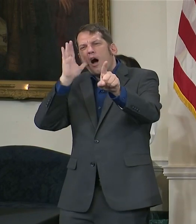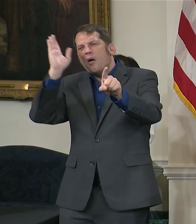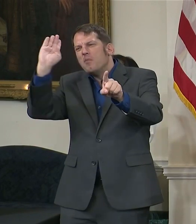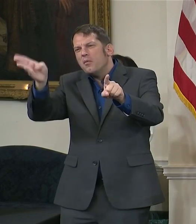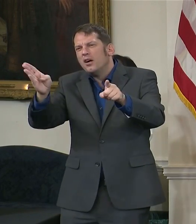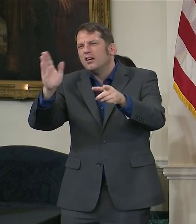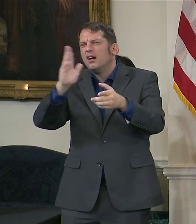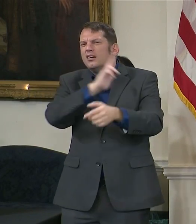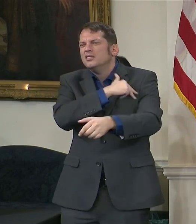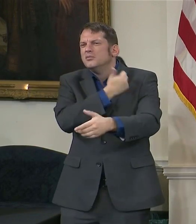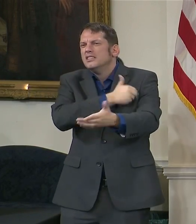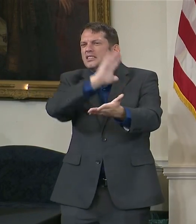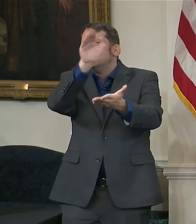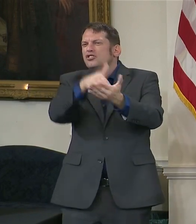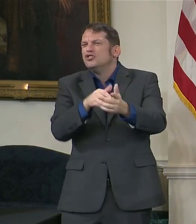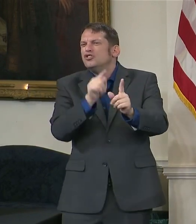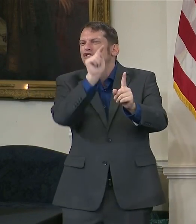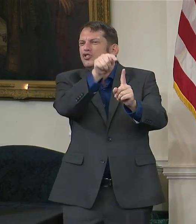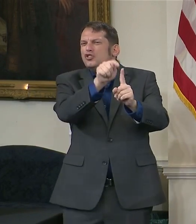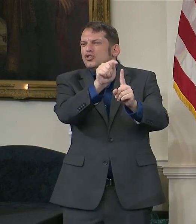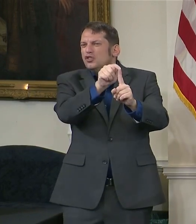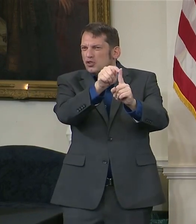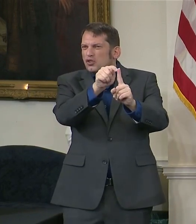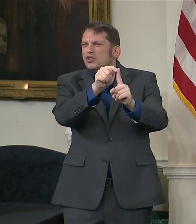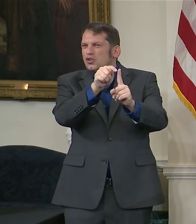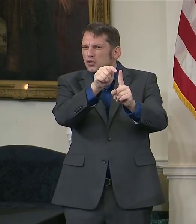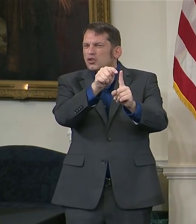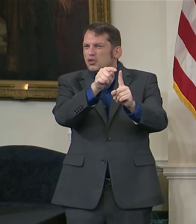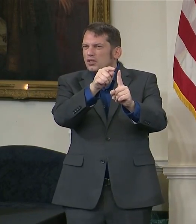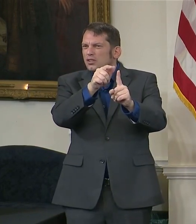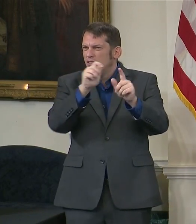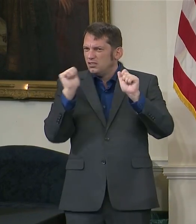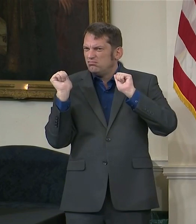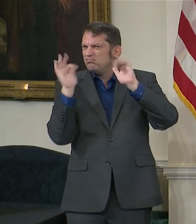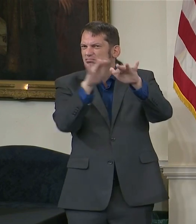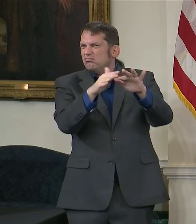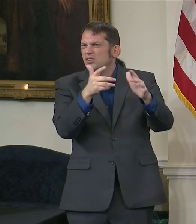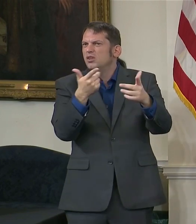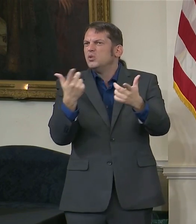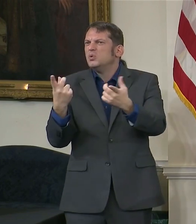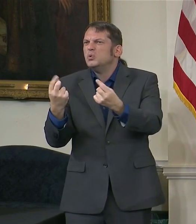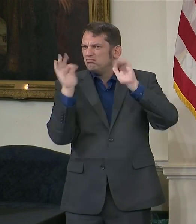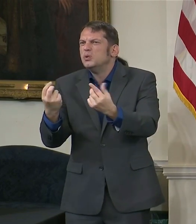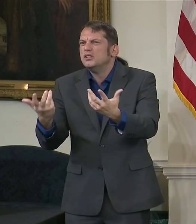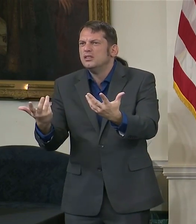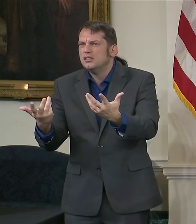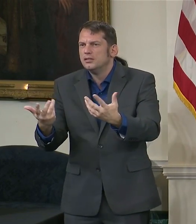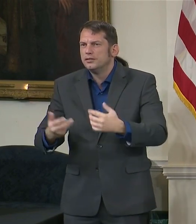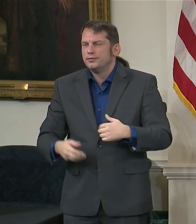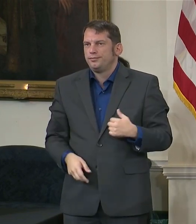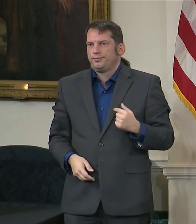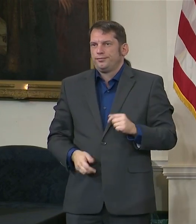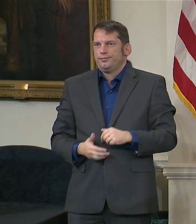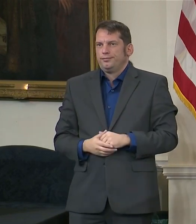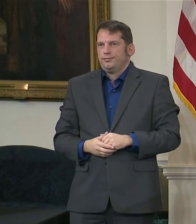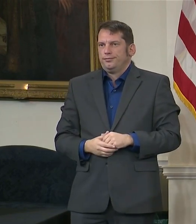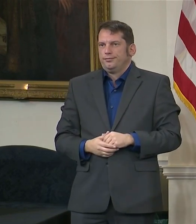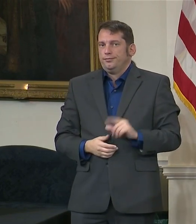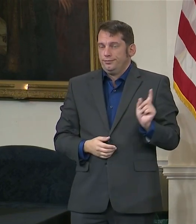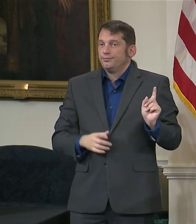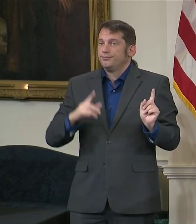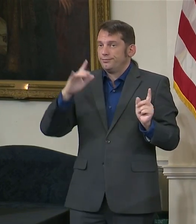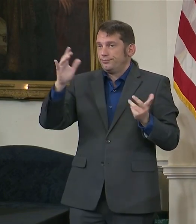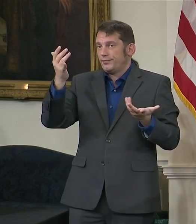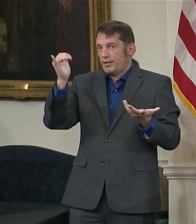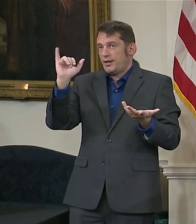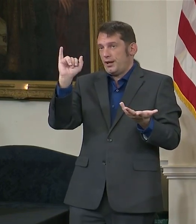something like that? Well, again, our goal is to not have to utilize the spillover, but it's why we instituted all the things that